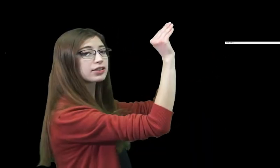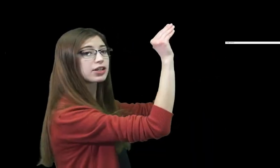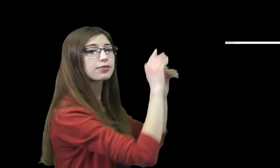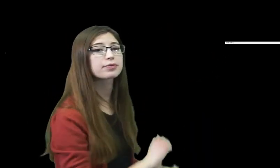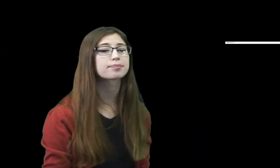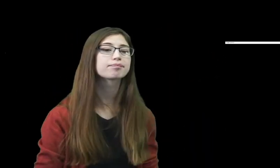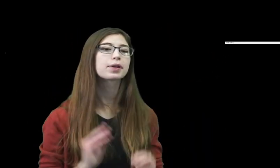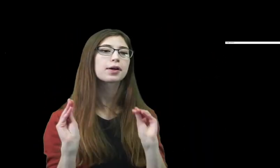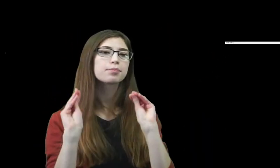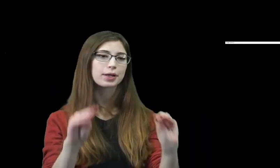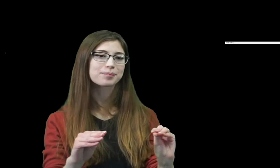shelf. Put.